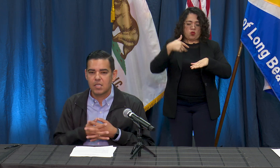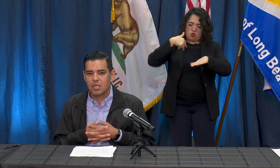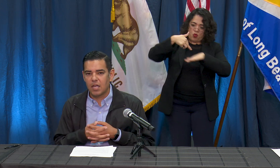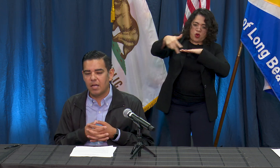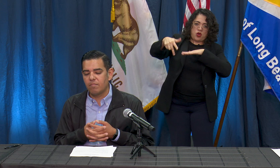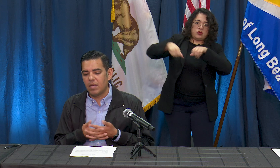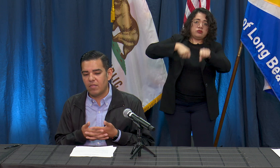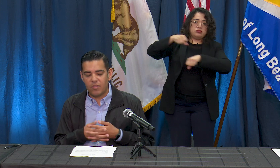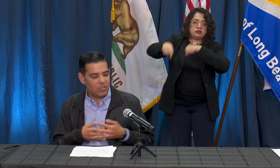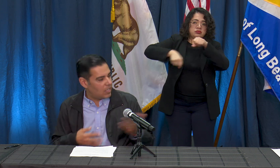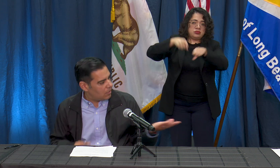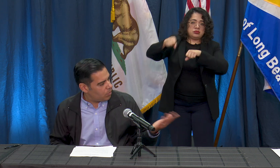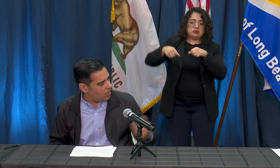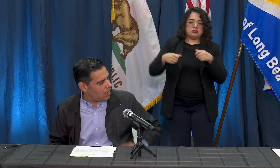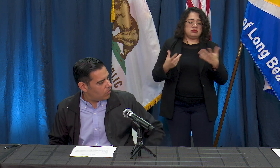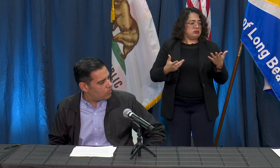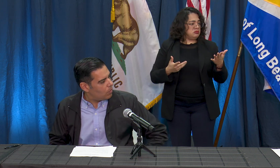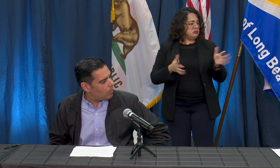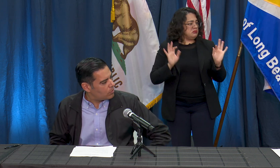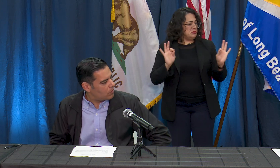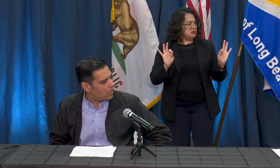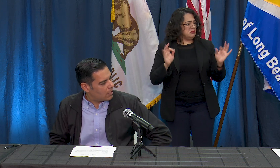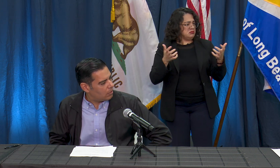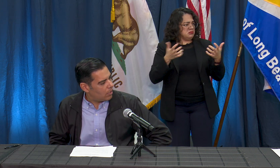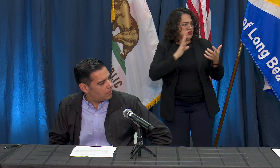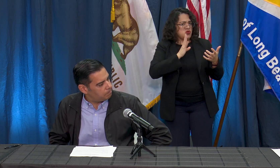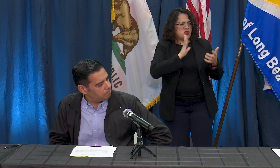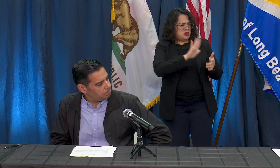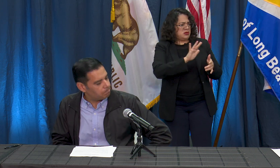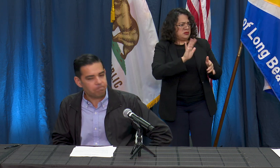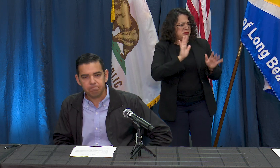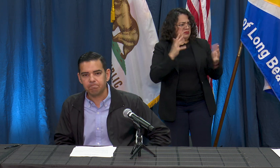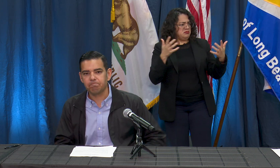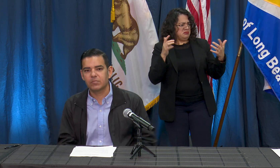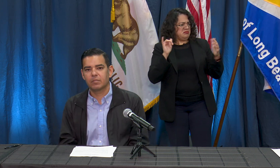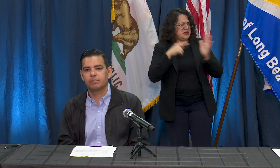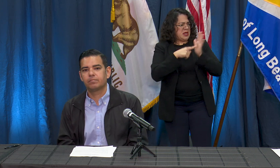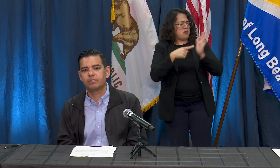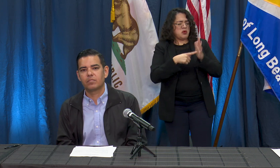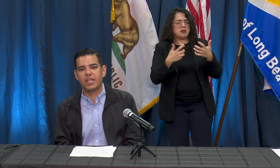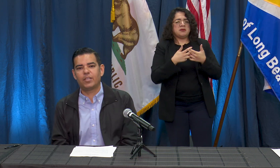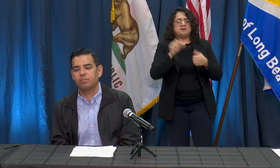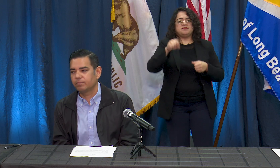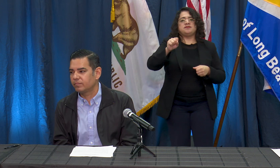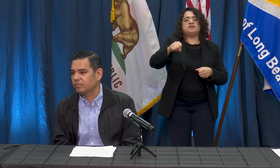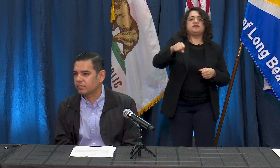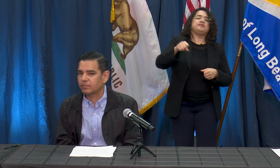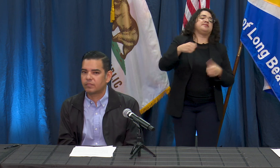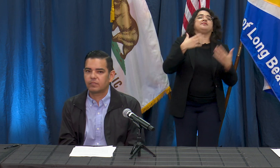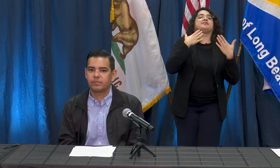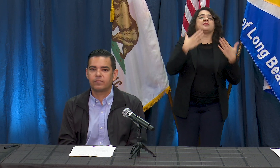park. And I think that probably covers most of that, Kelly, right? It does. Yeah, great, thank you. Thank you.